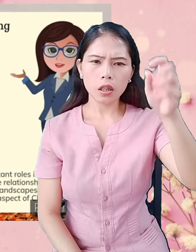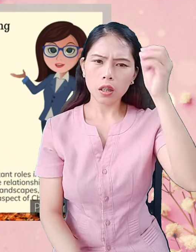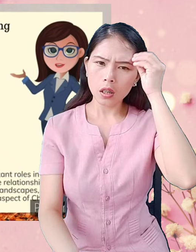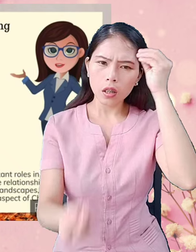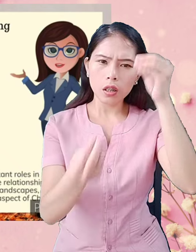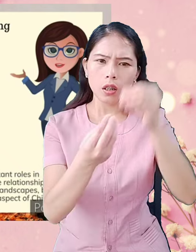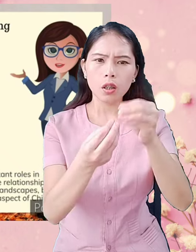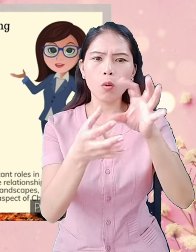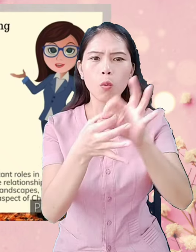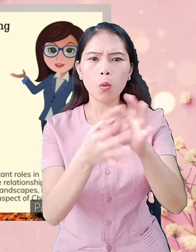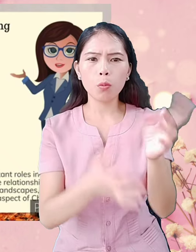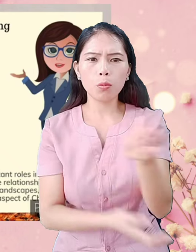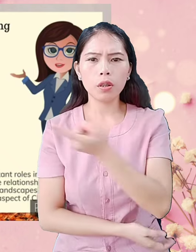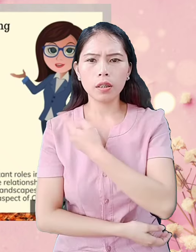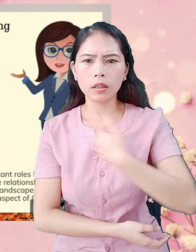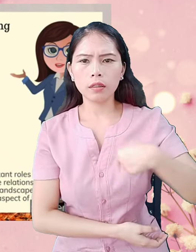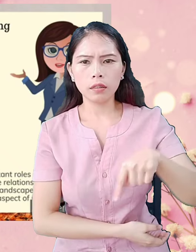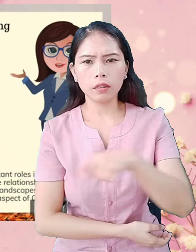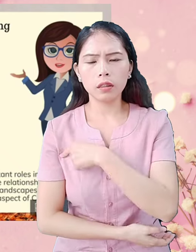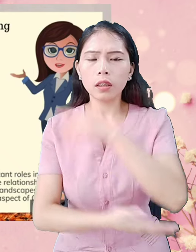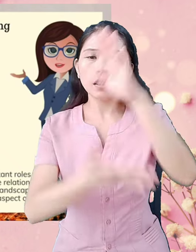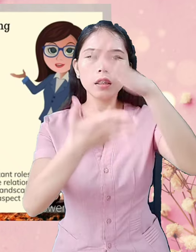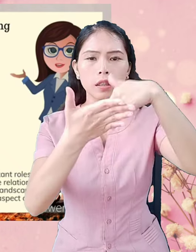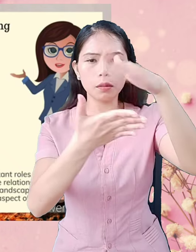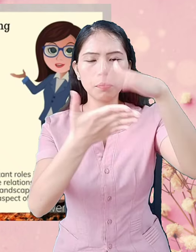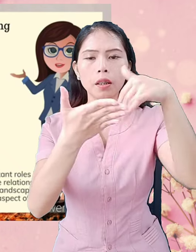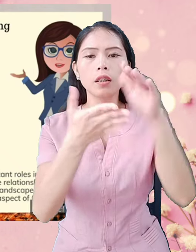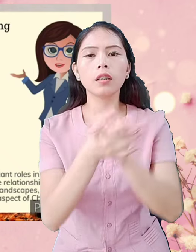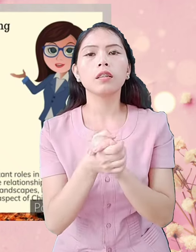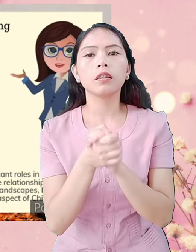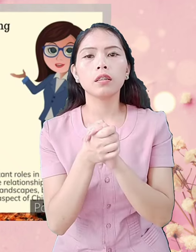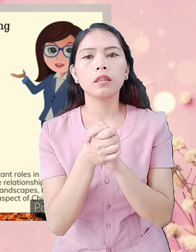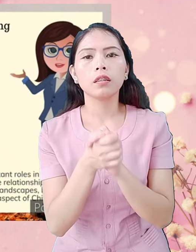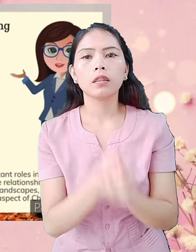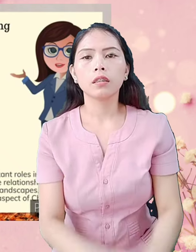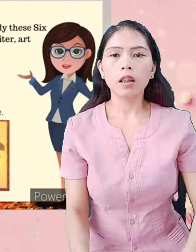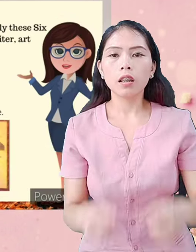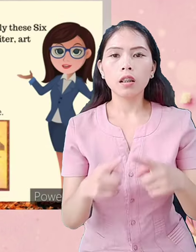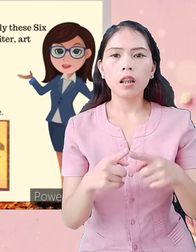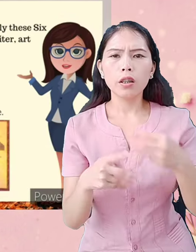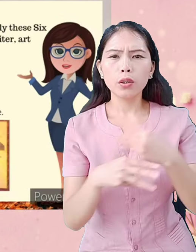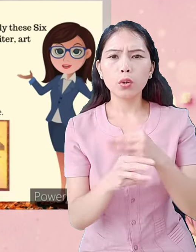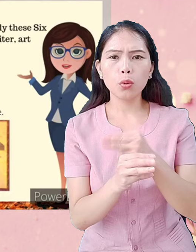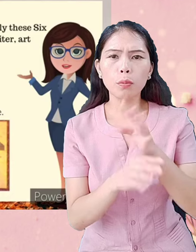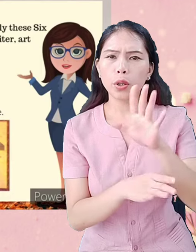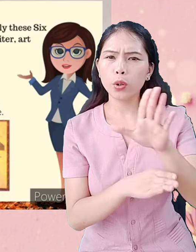Taoist, the aspect of Chinese painting.